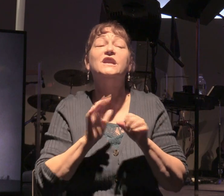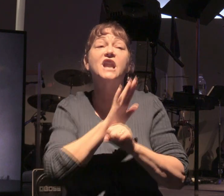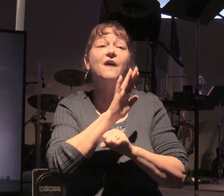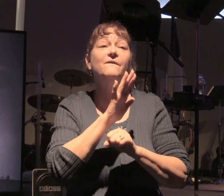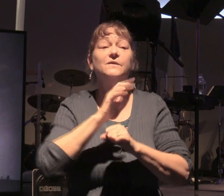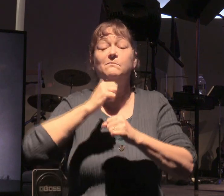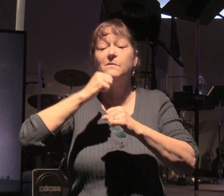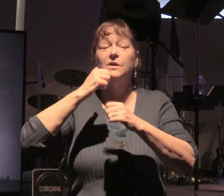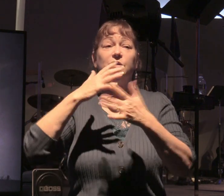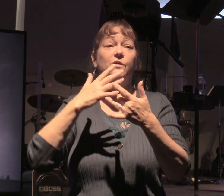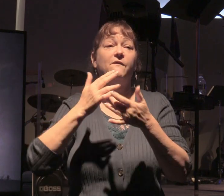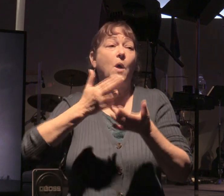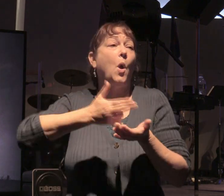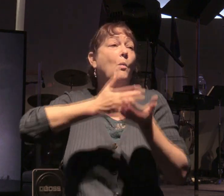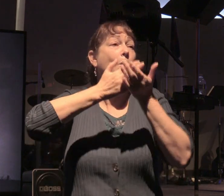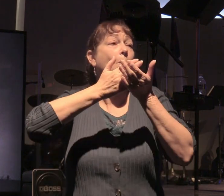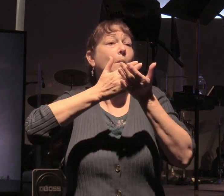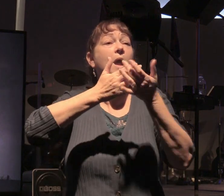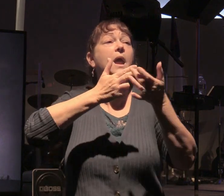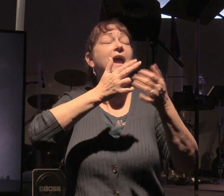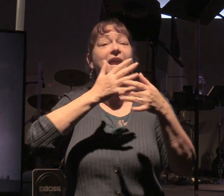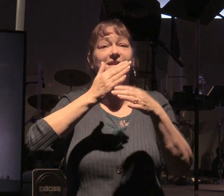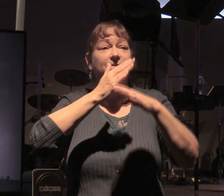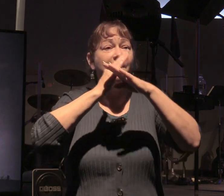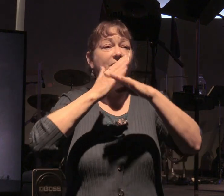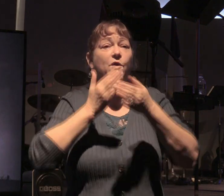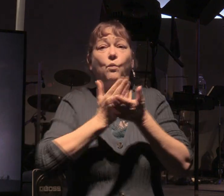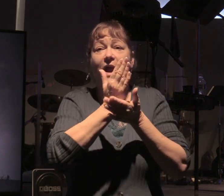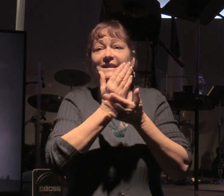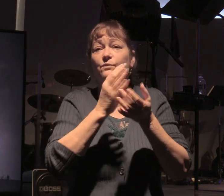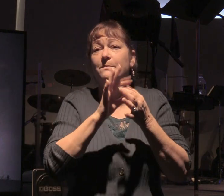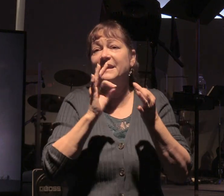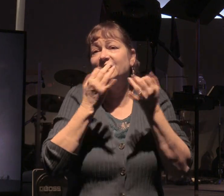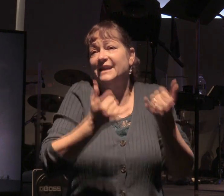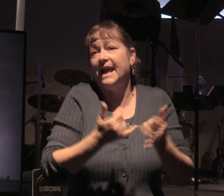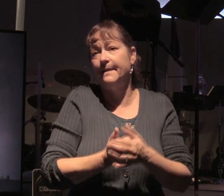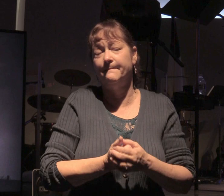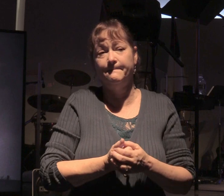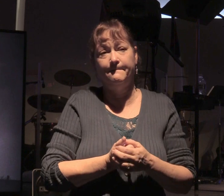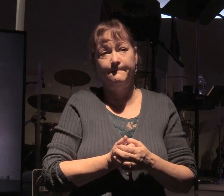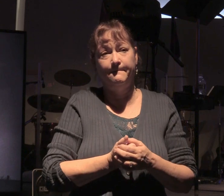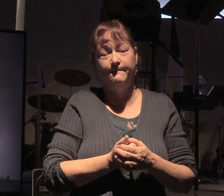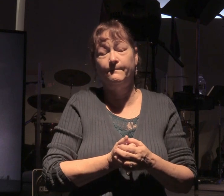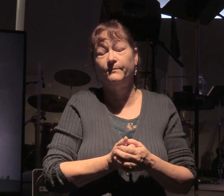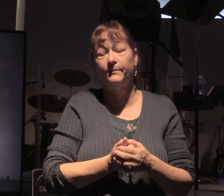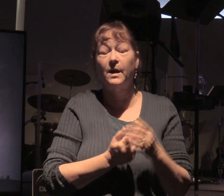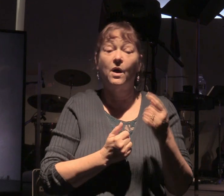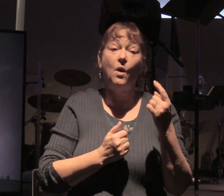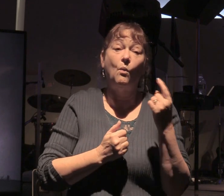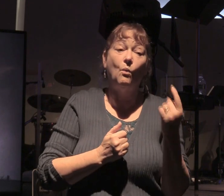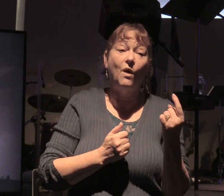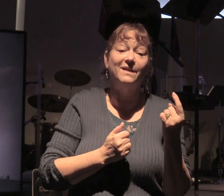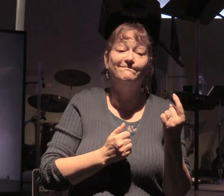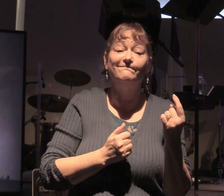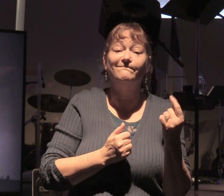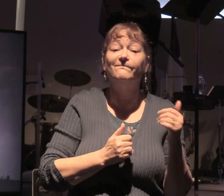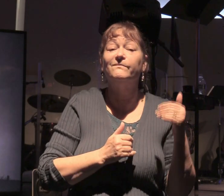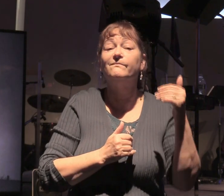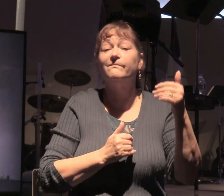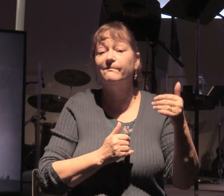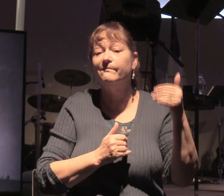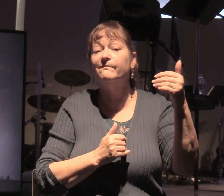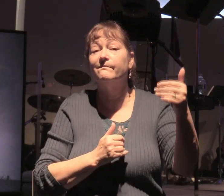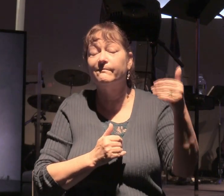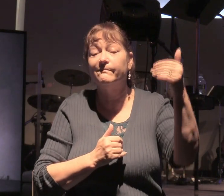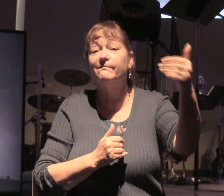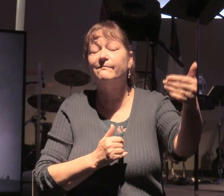a rifle and defend those very rights that we've mentioned today. One after another would later